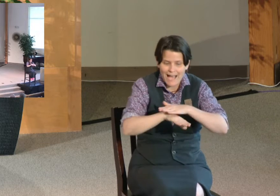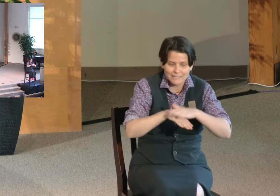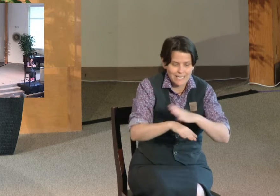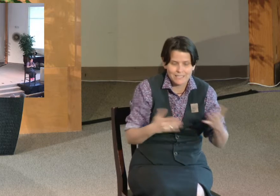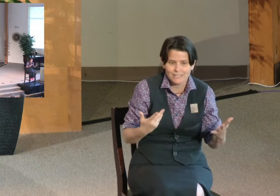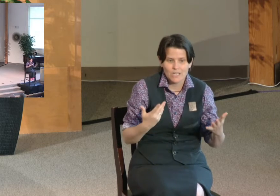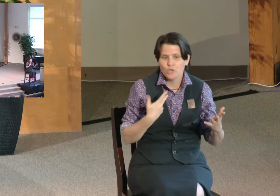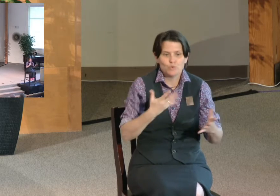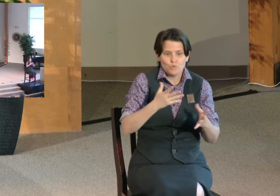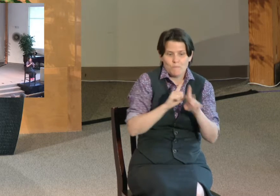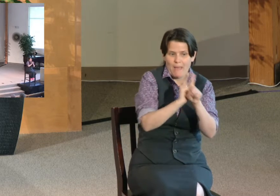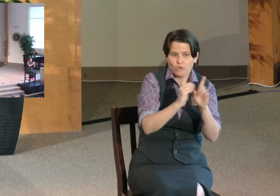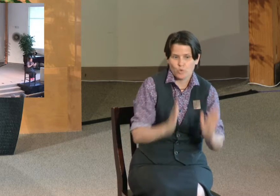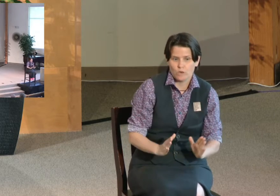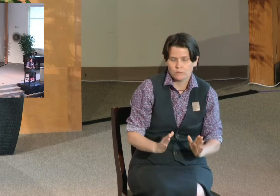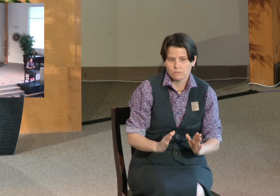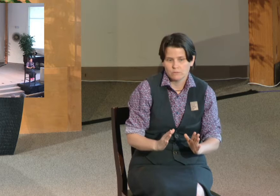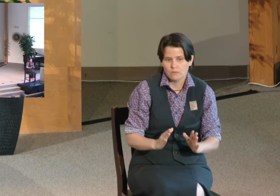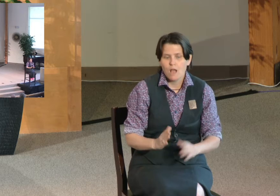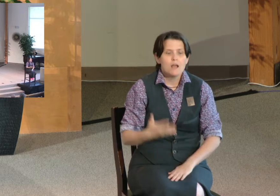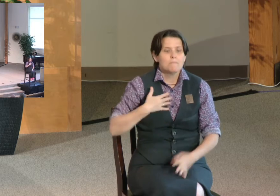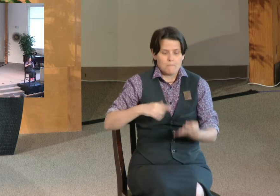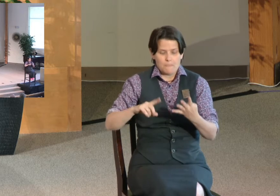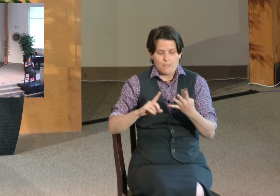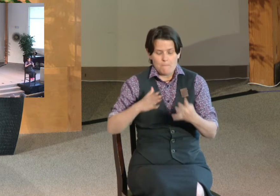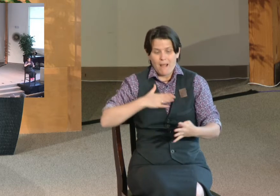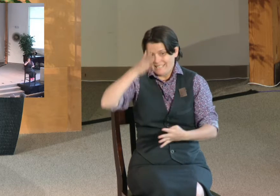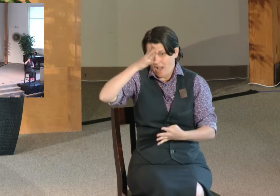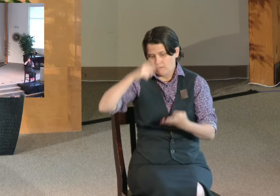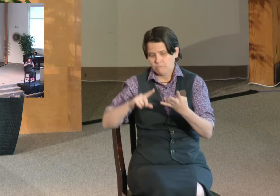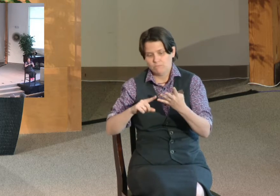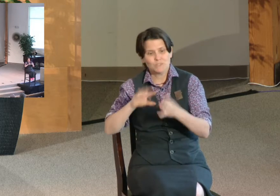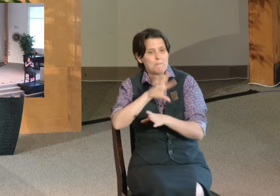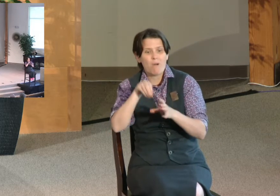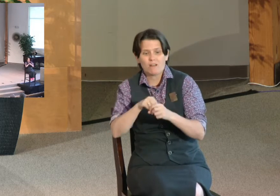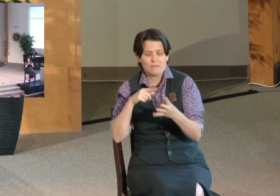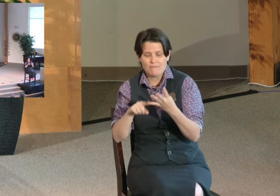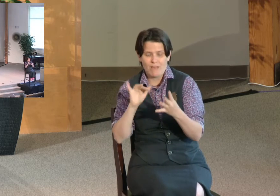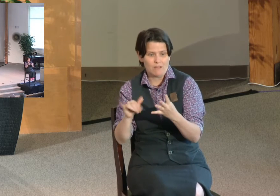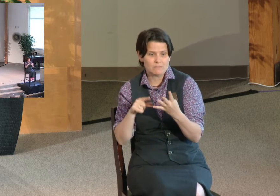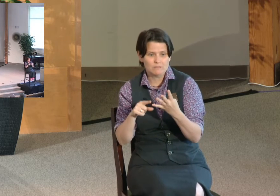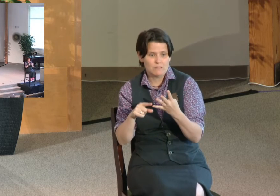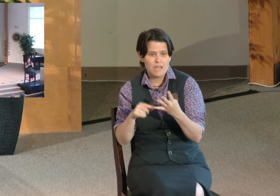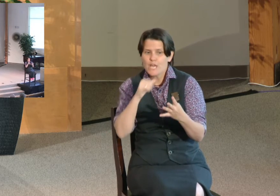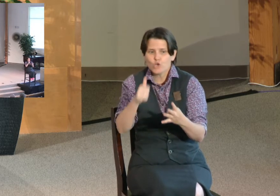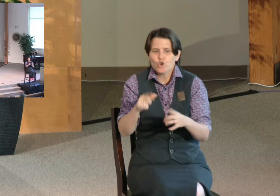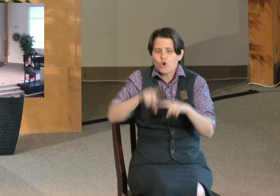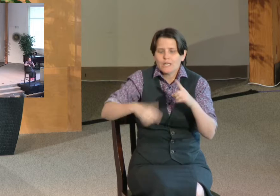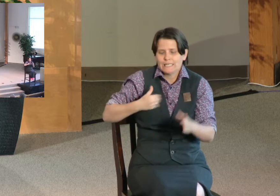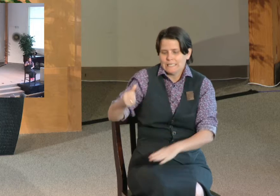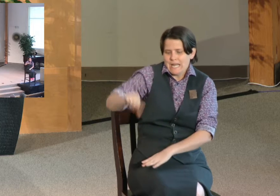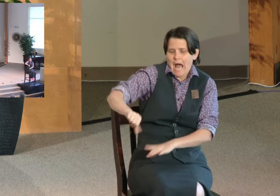archetype. He couldn't deny his own self-gratification. And you know what? That's how he learned in his